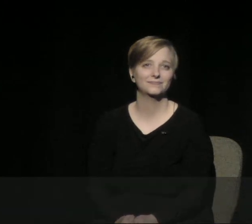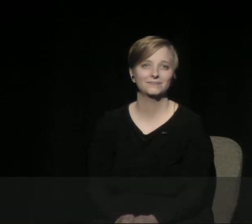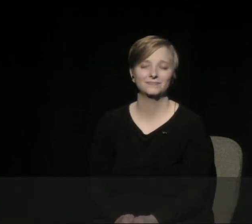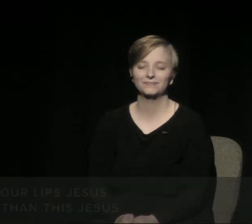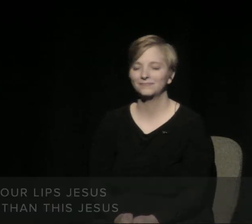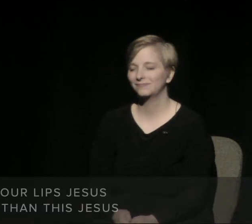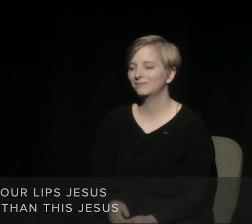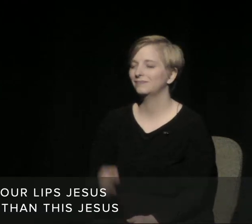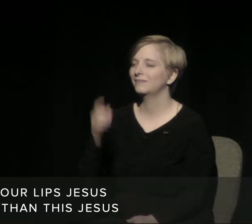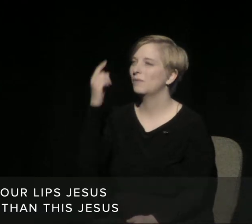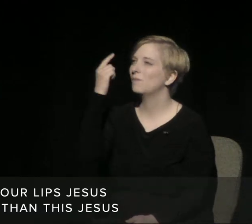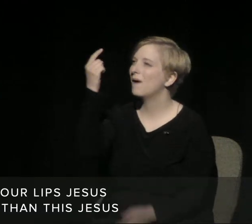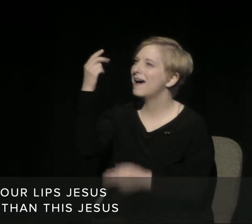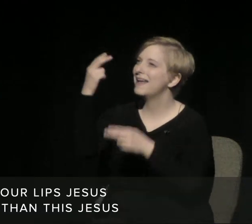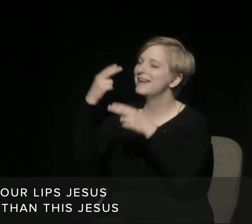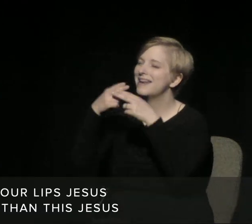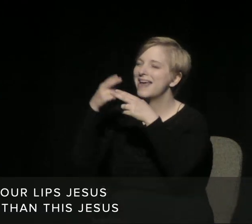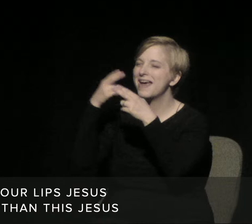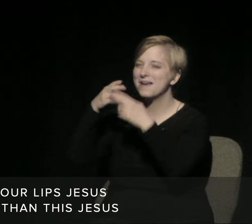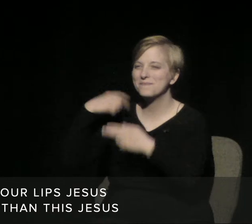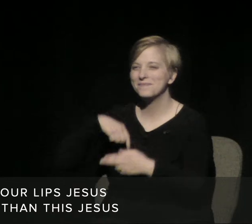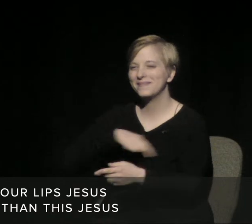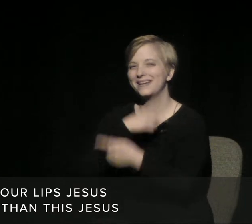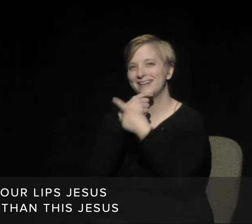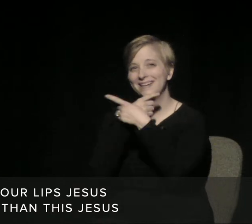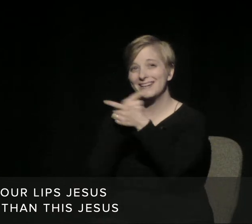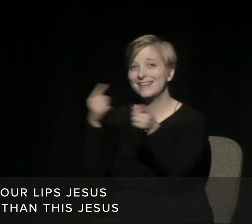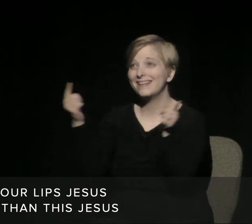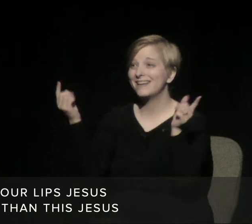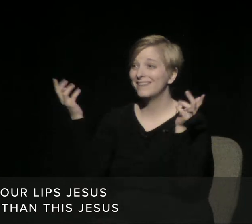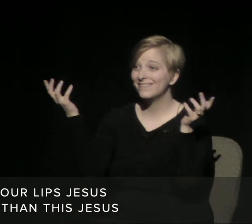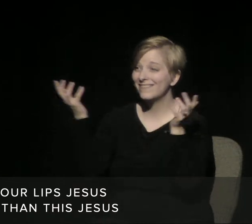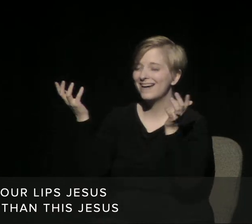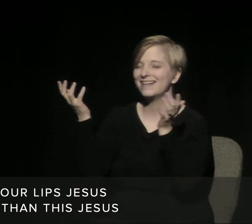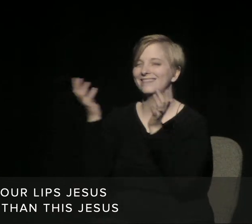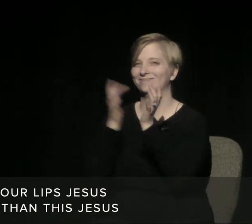A name upon earth, Jesus.